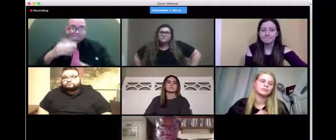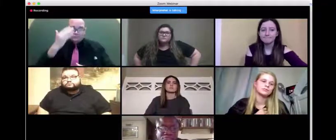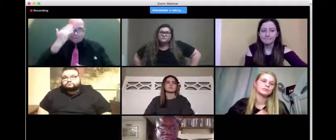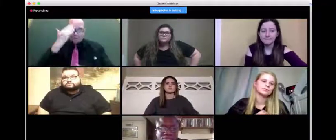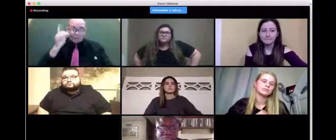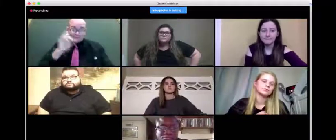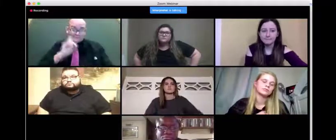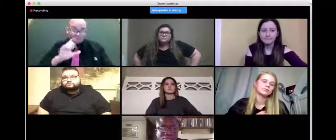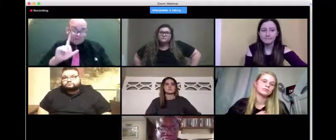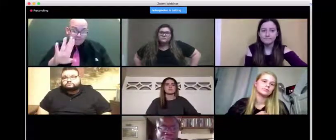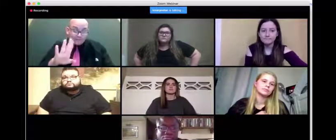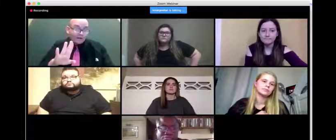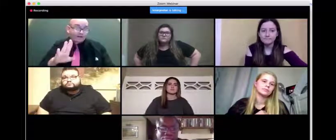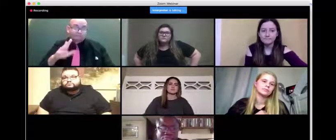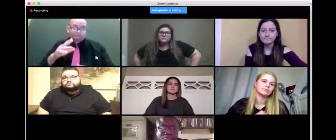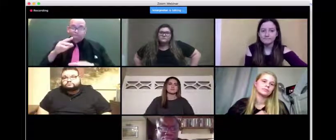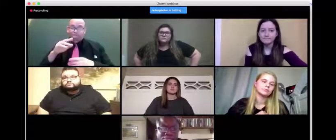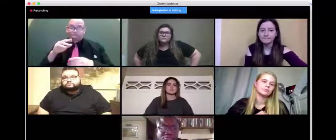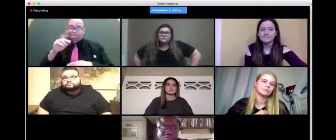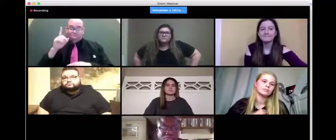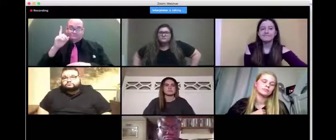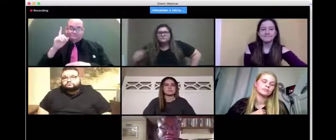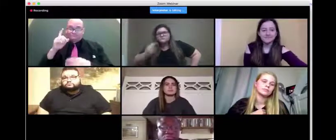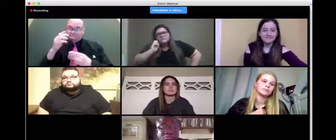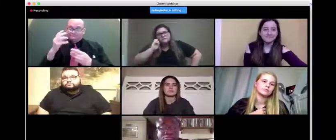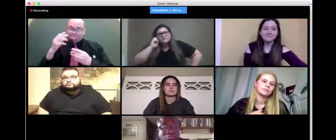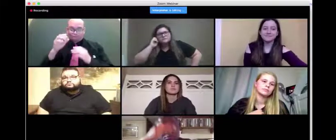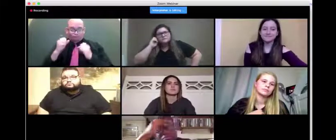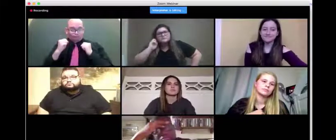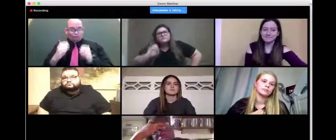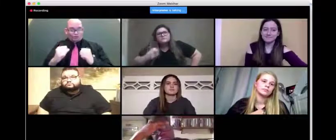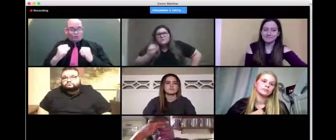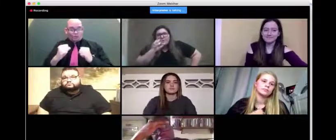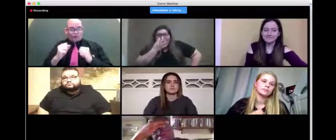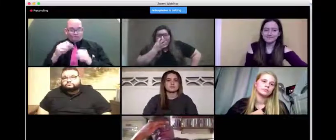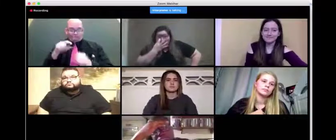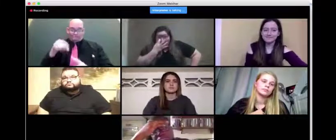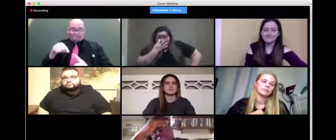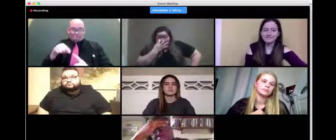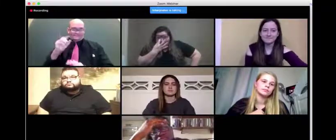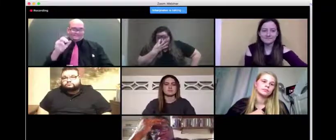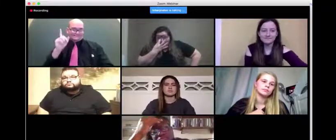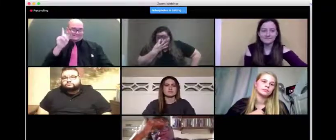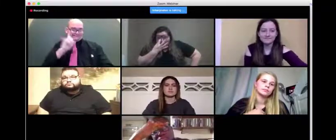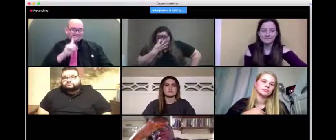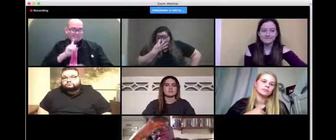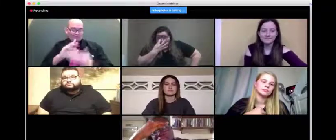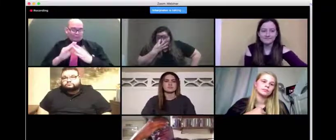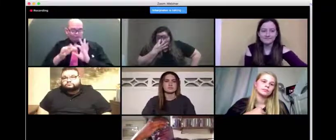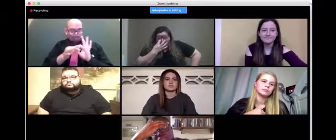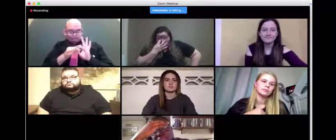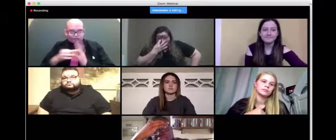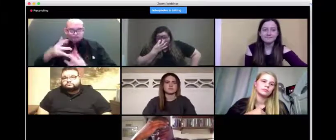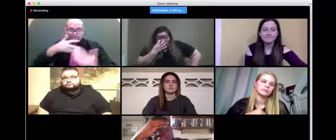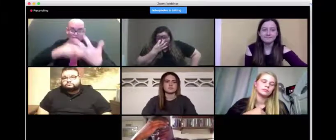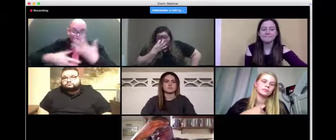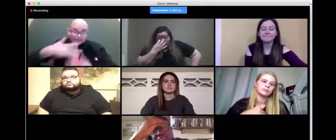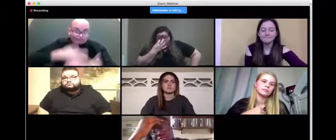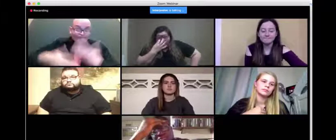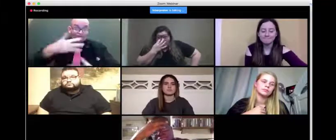They're very much, the deaf community is hooked with being face to face.